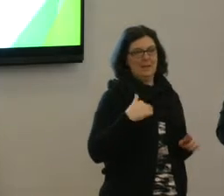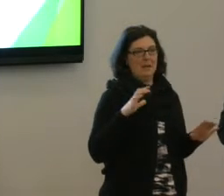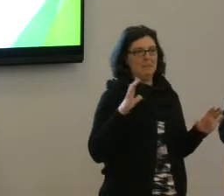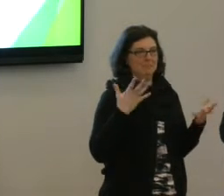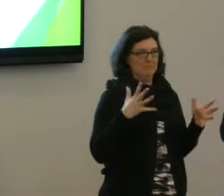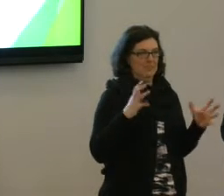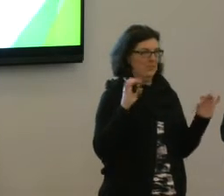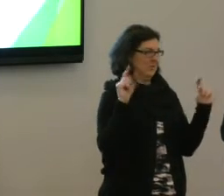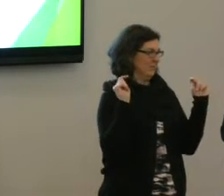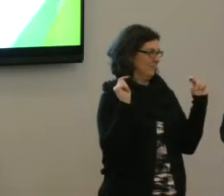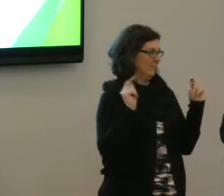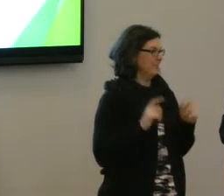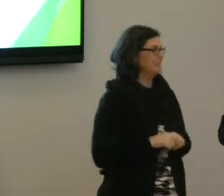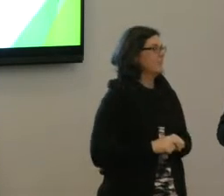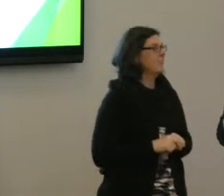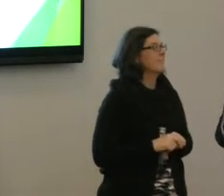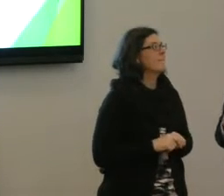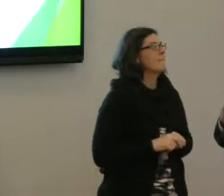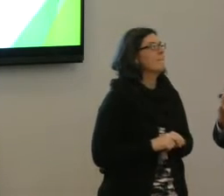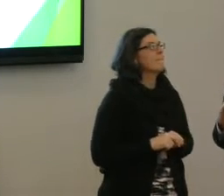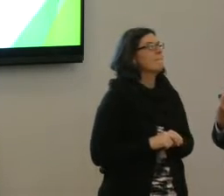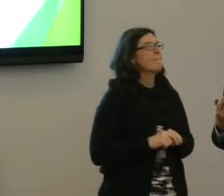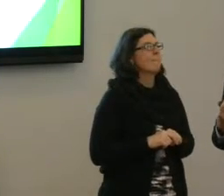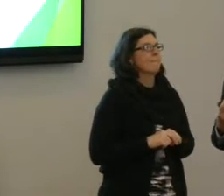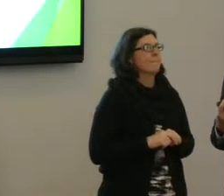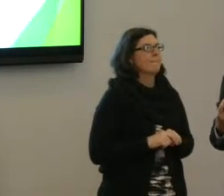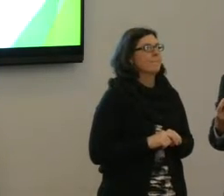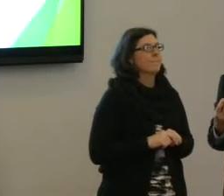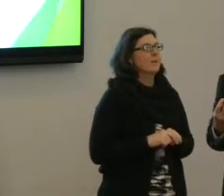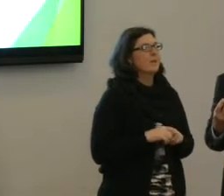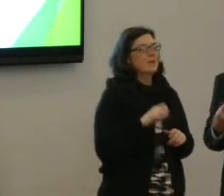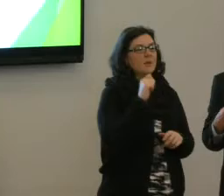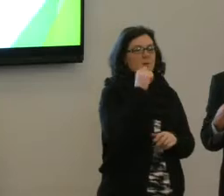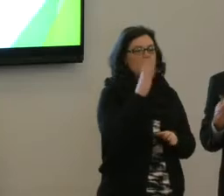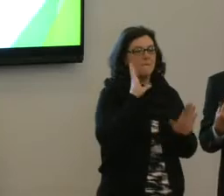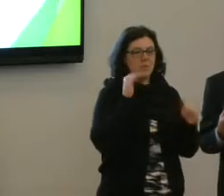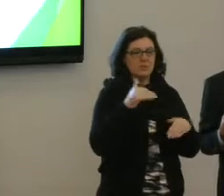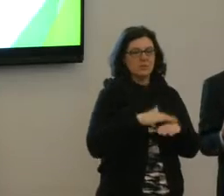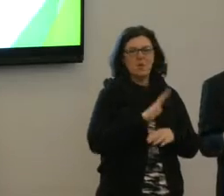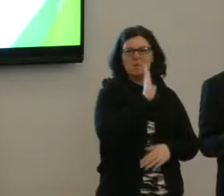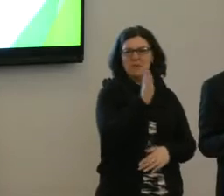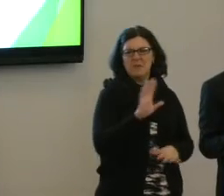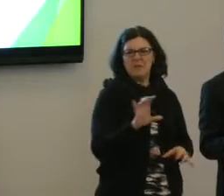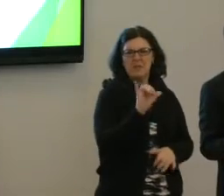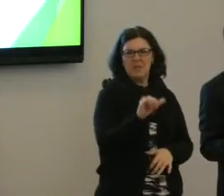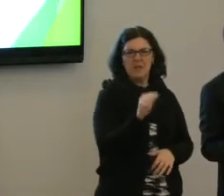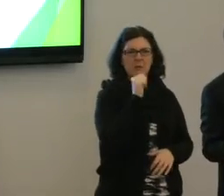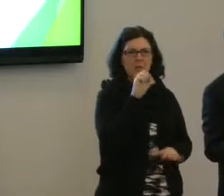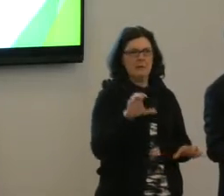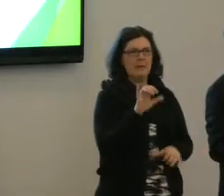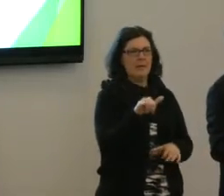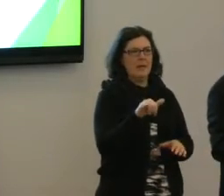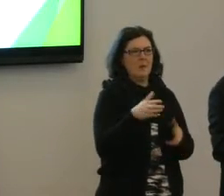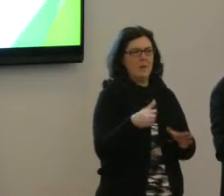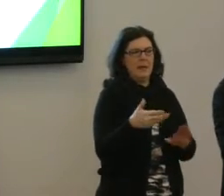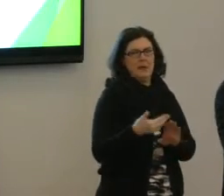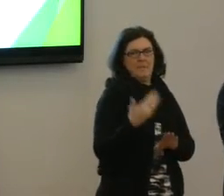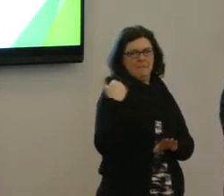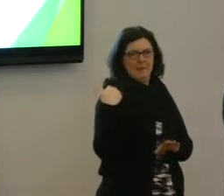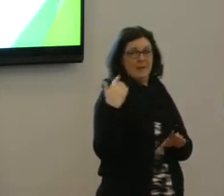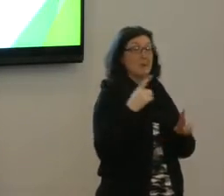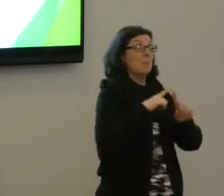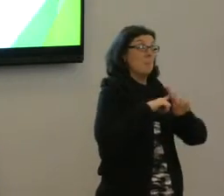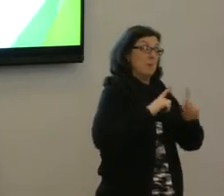questions are not become not focused away from, we never did it that way before, or we haven't done it that way before, but rather, what do